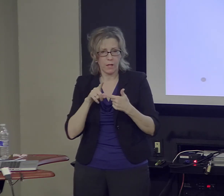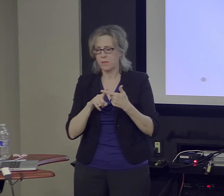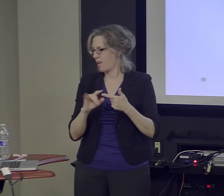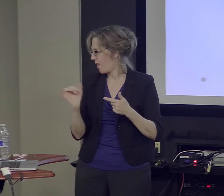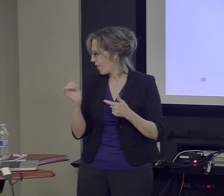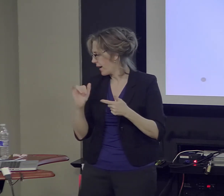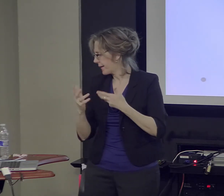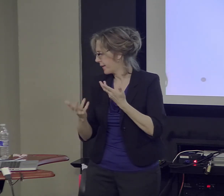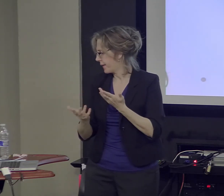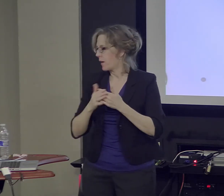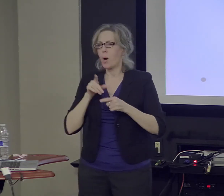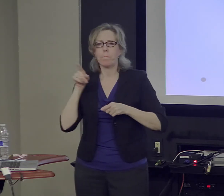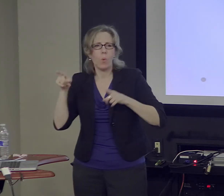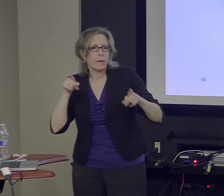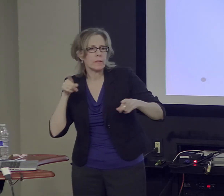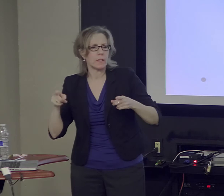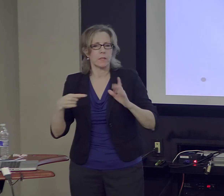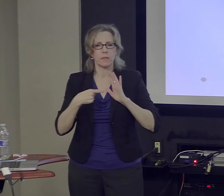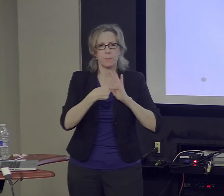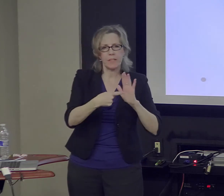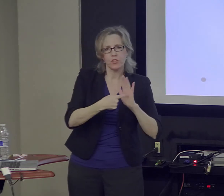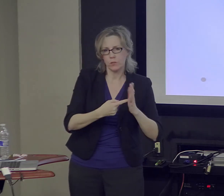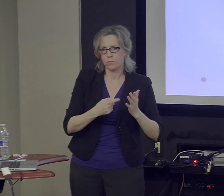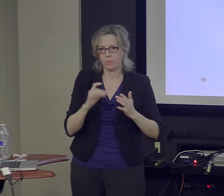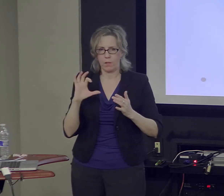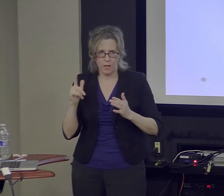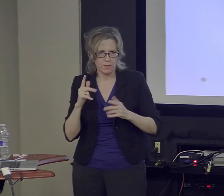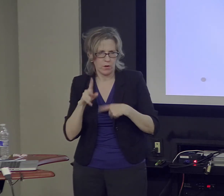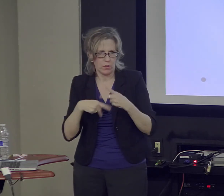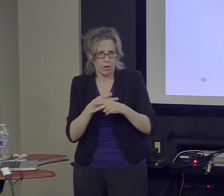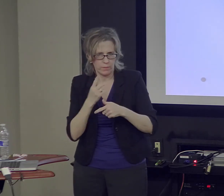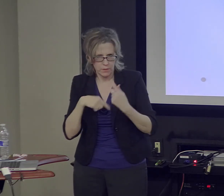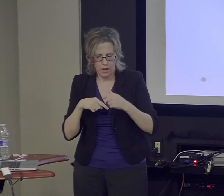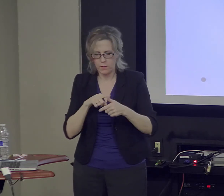the fully, the partially, and the non-lexicalized signs.